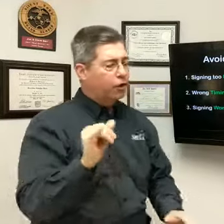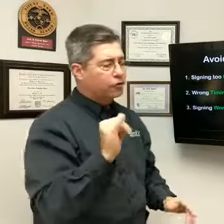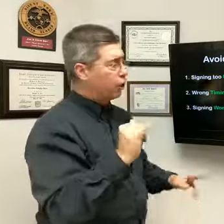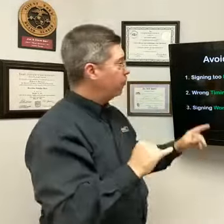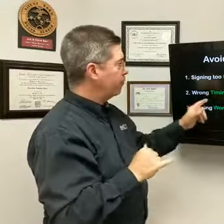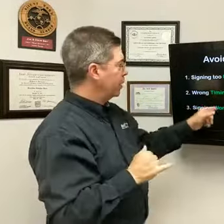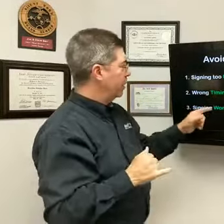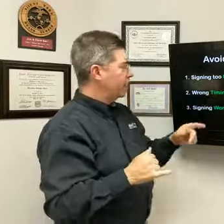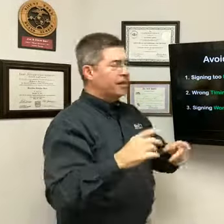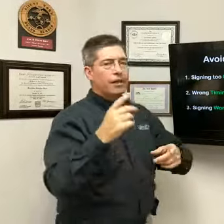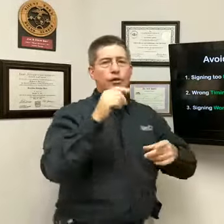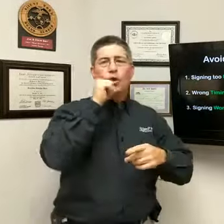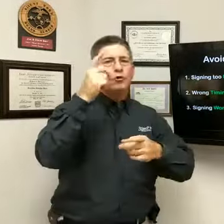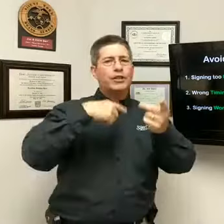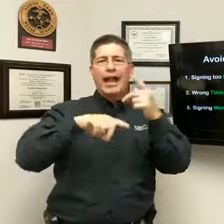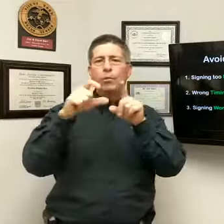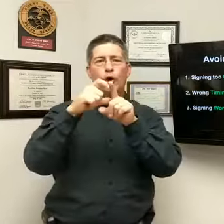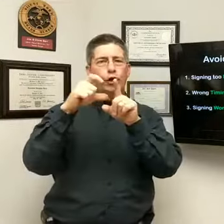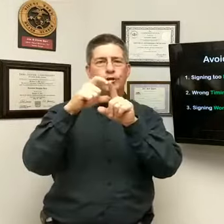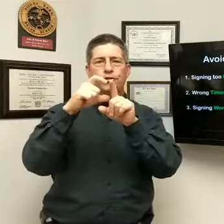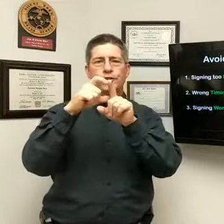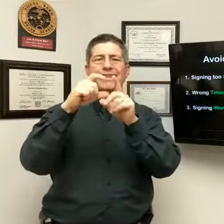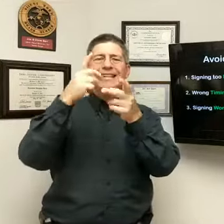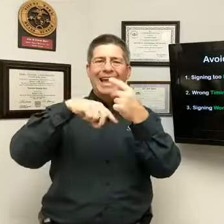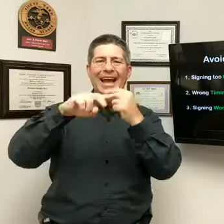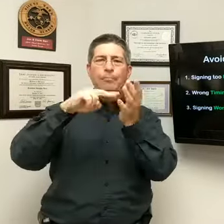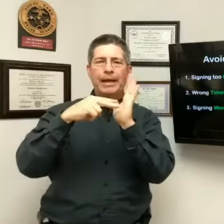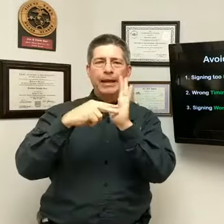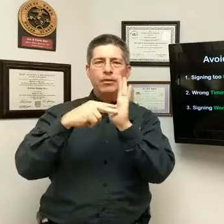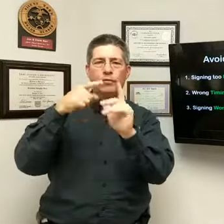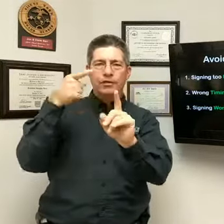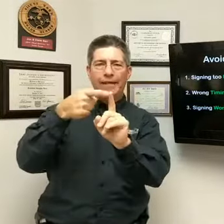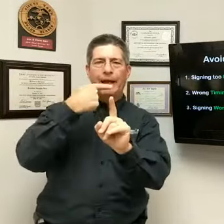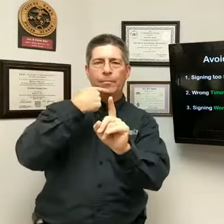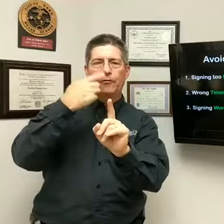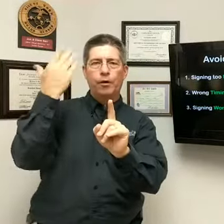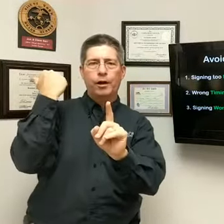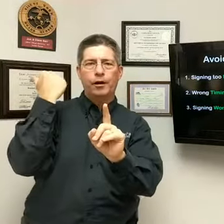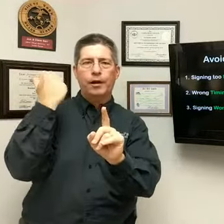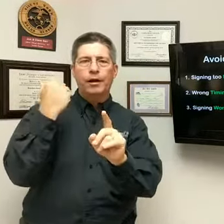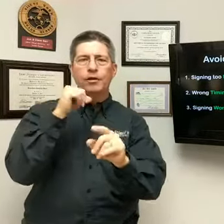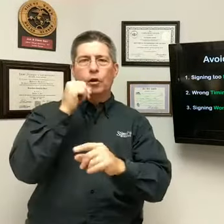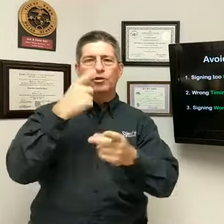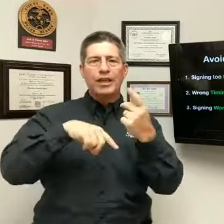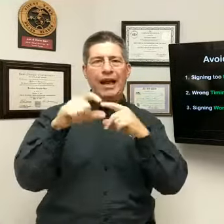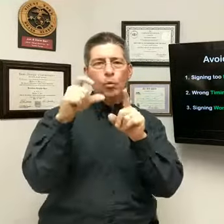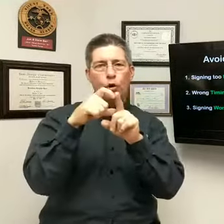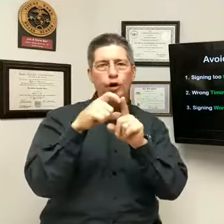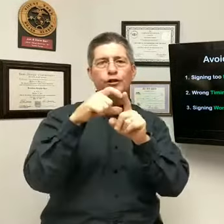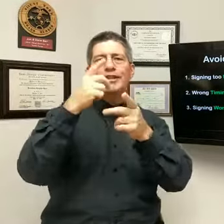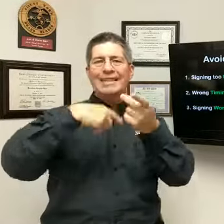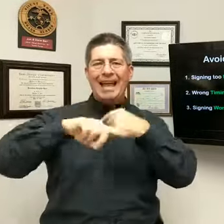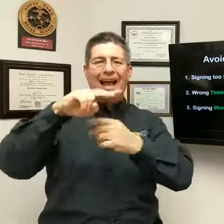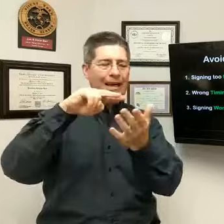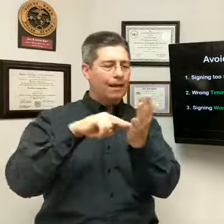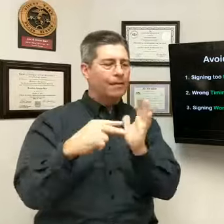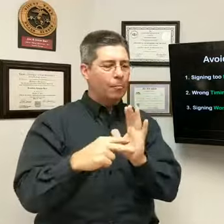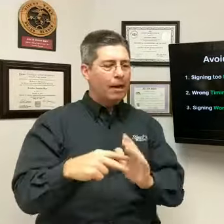also, don't sign words, sign meanings. We've said that before here. Don't sign words, sign the